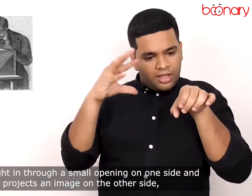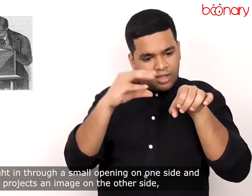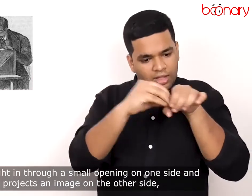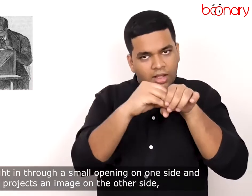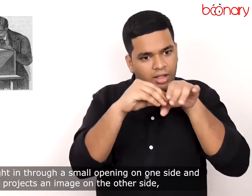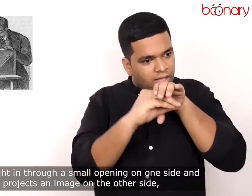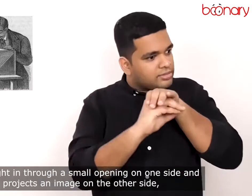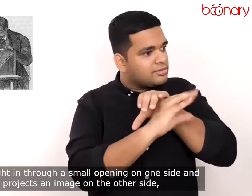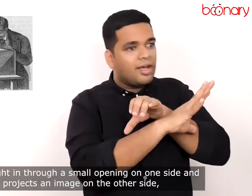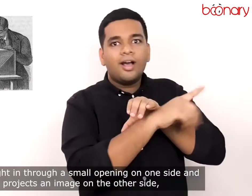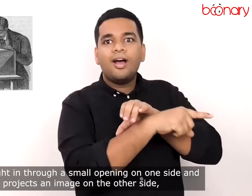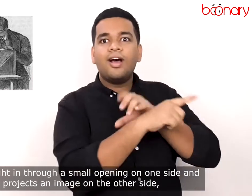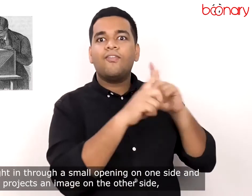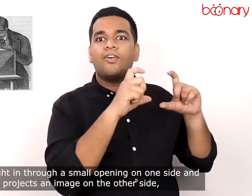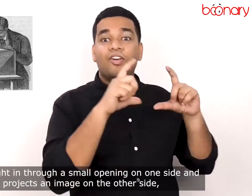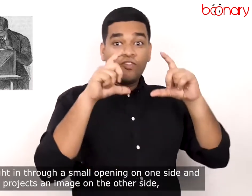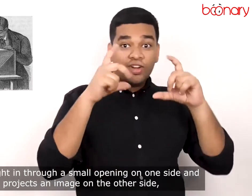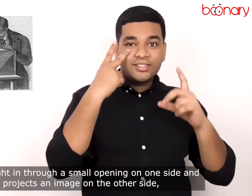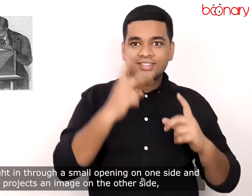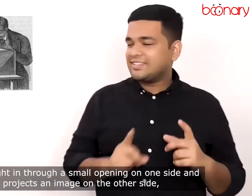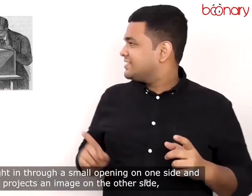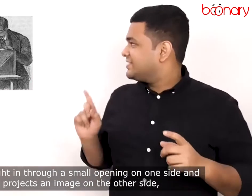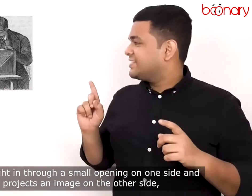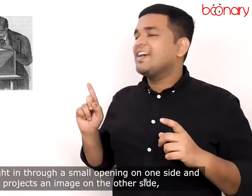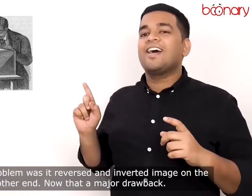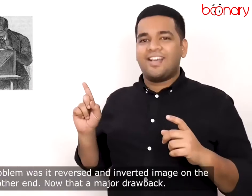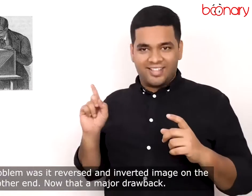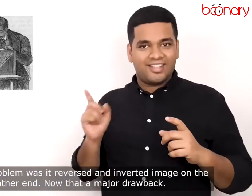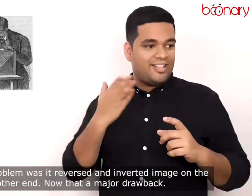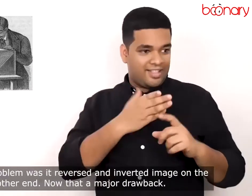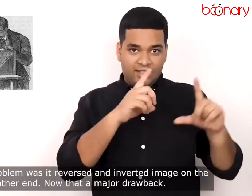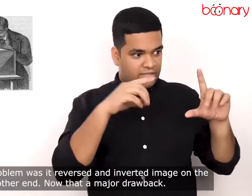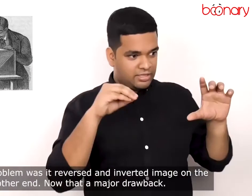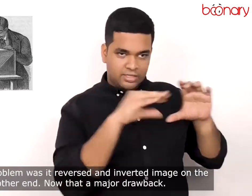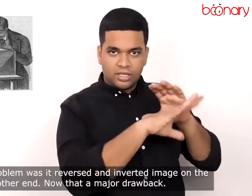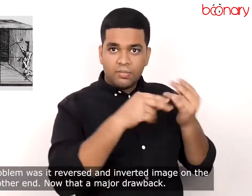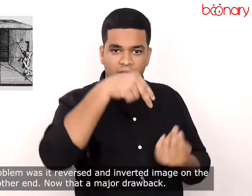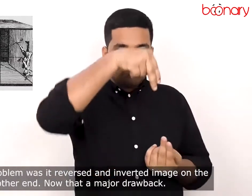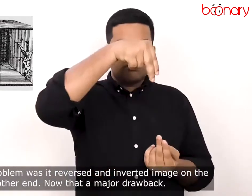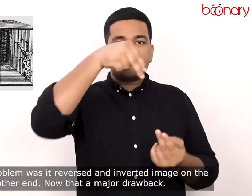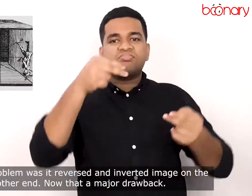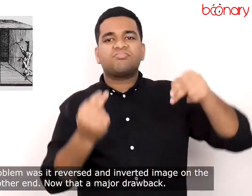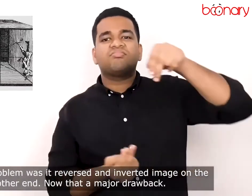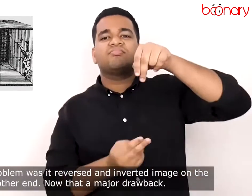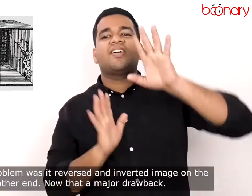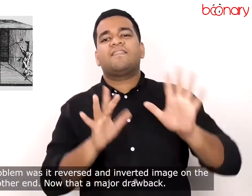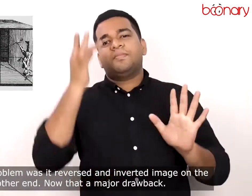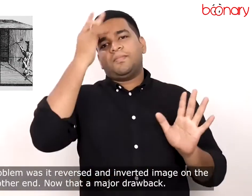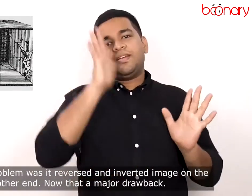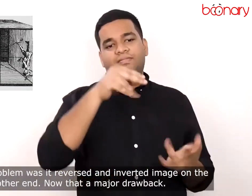on one side and projects an image on the other side. But the problem was it reversed an inverted image on the other end.